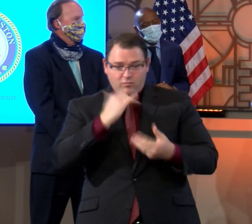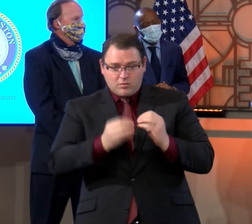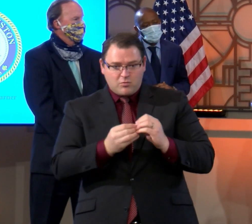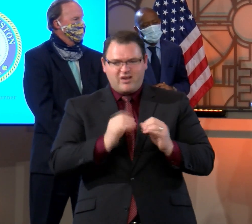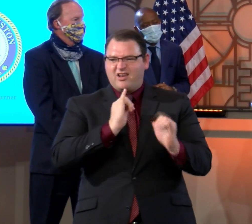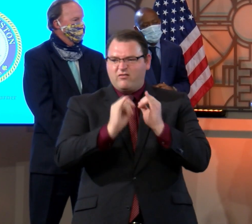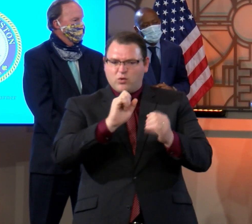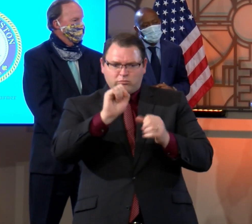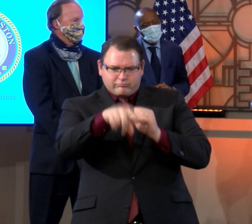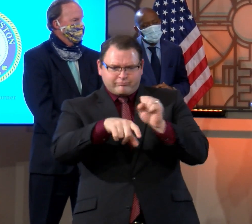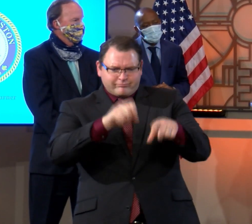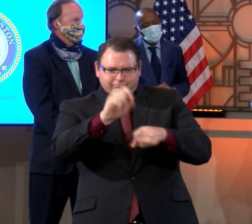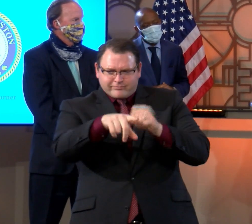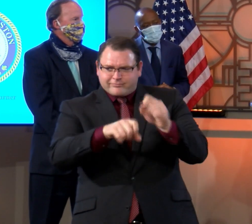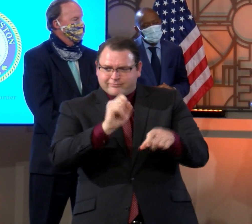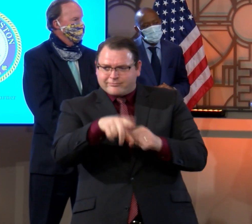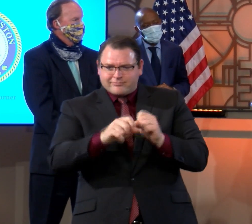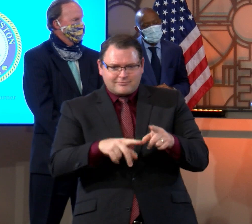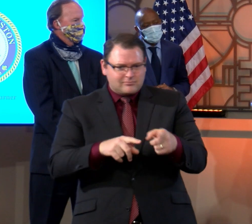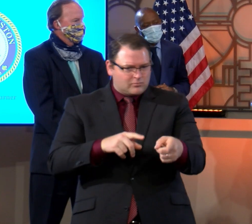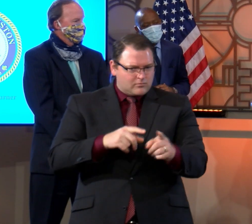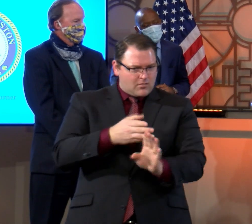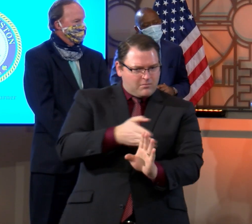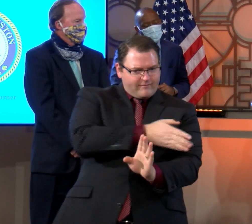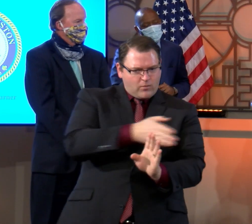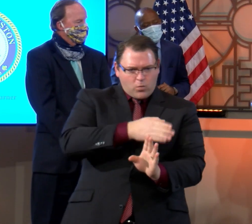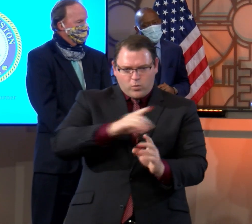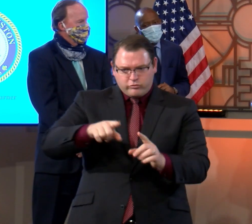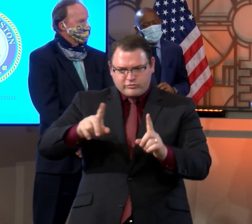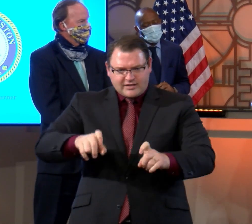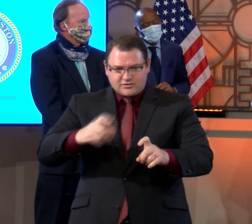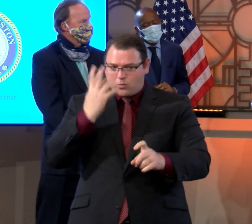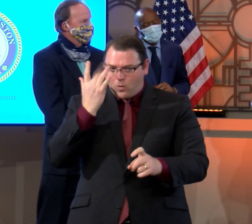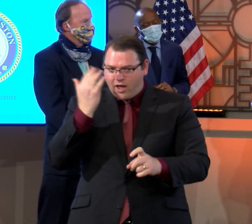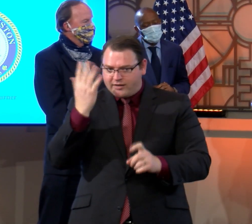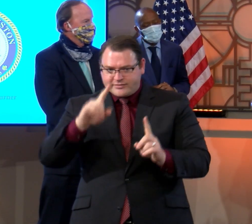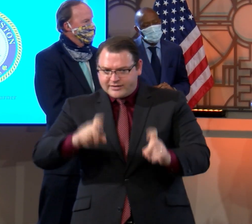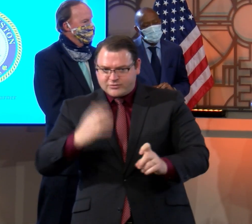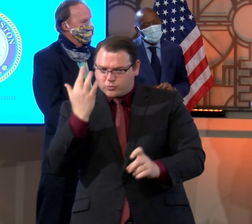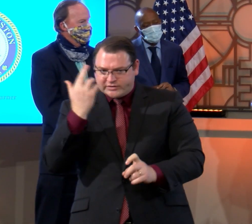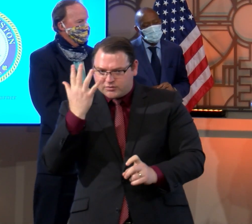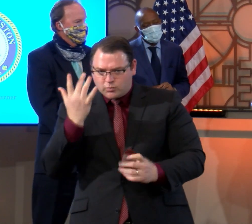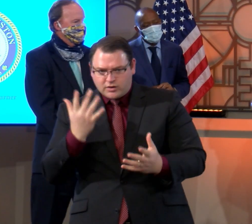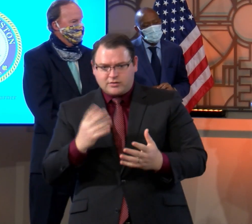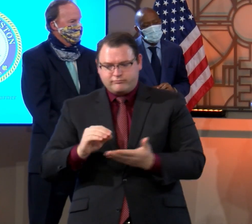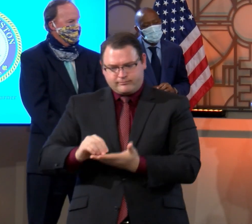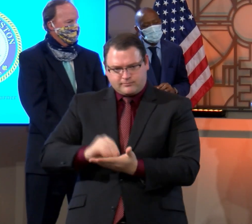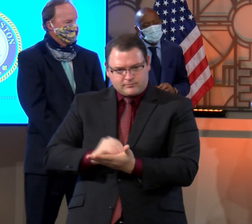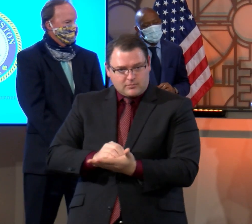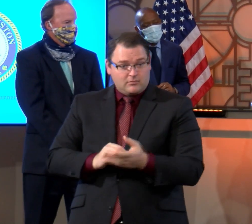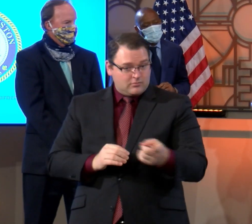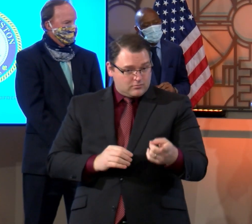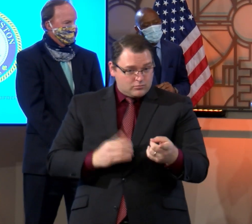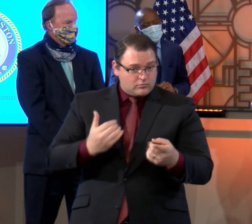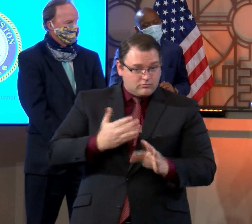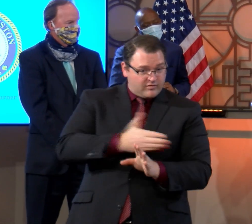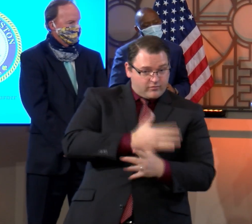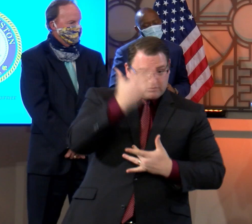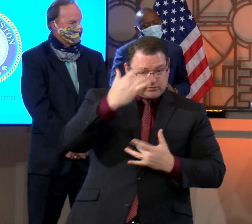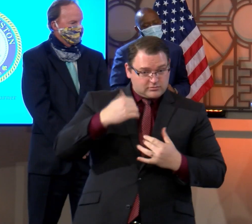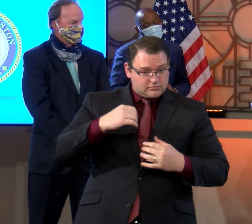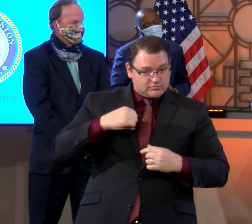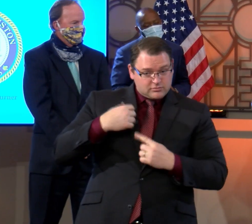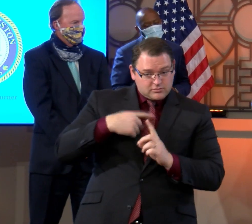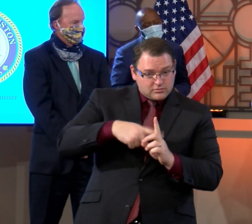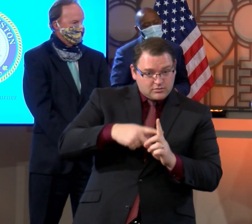out the timeline of what, when they got tested, why they got tested, had they had symptoms or not, have they had symptoms since